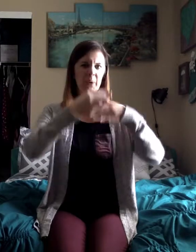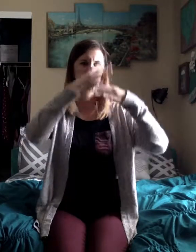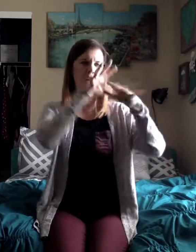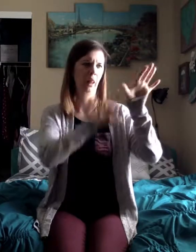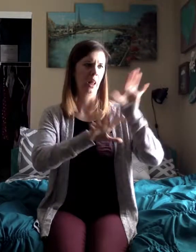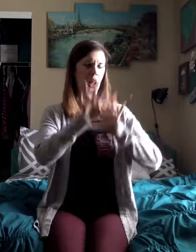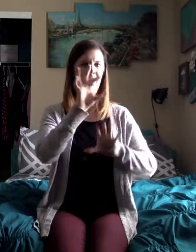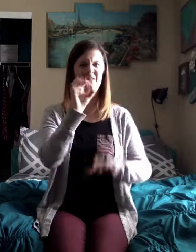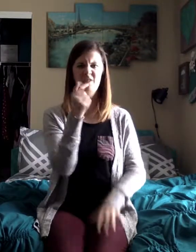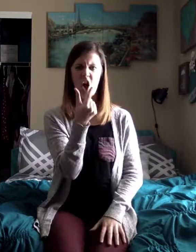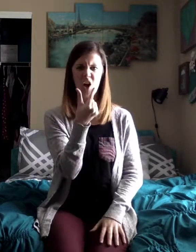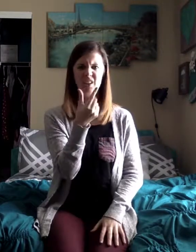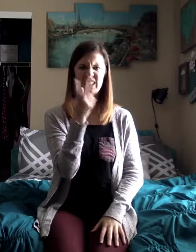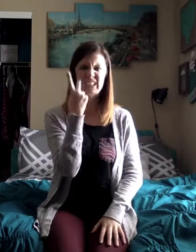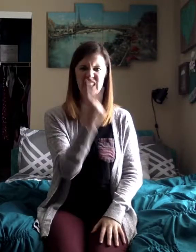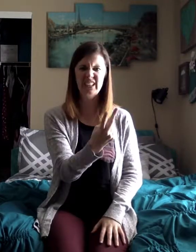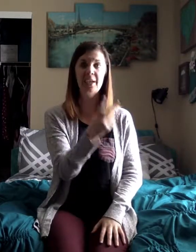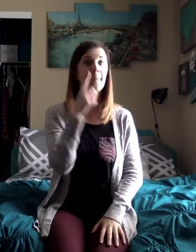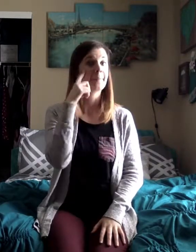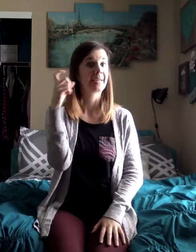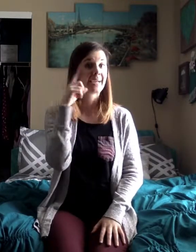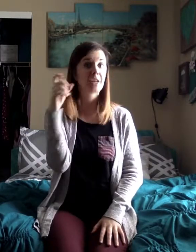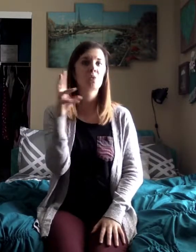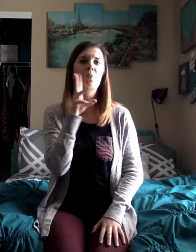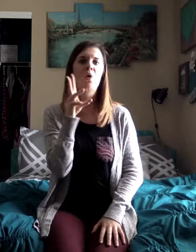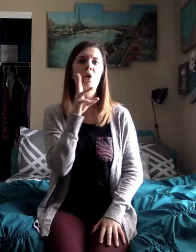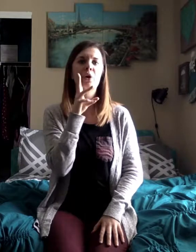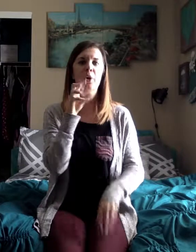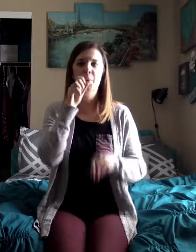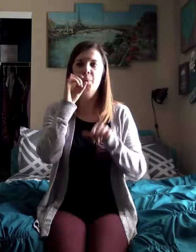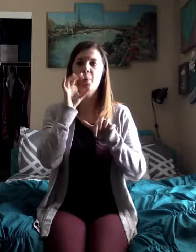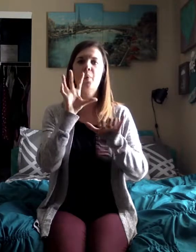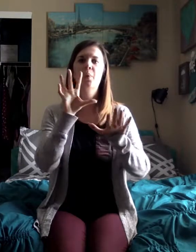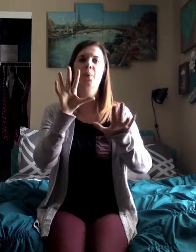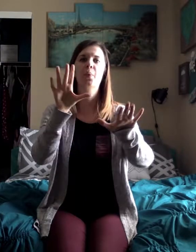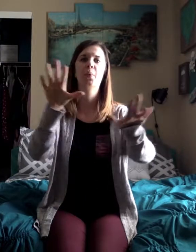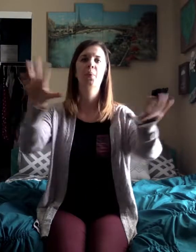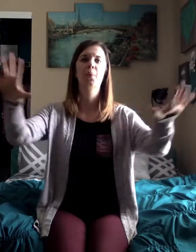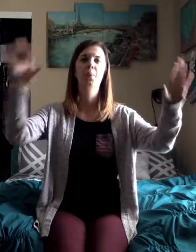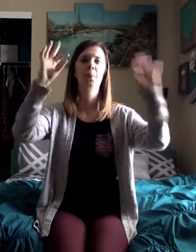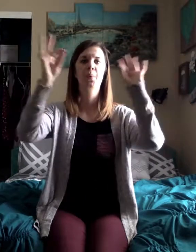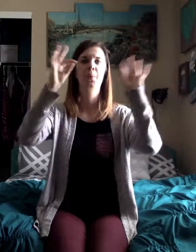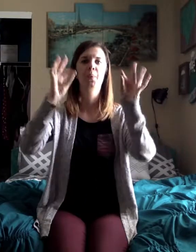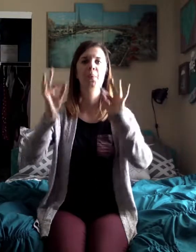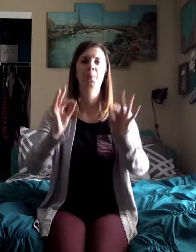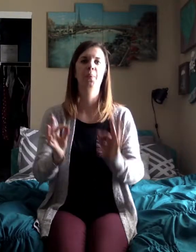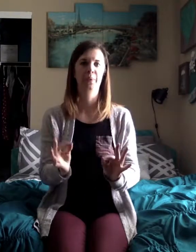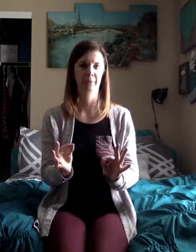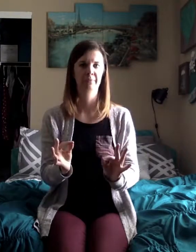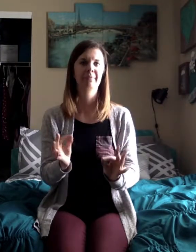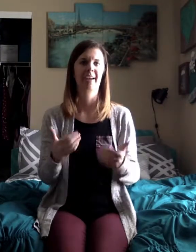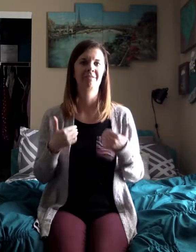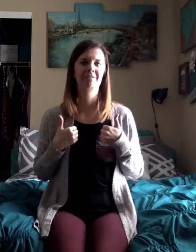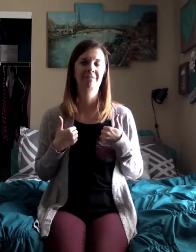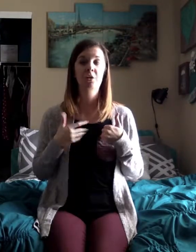whatever. And that's because there's water in our breath. Okay, so those two things are released into the